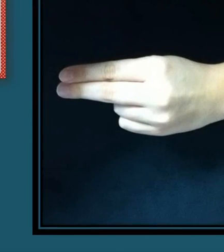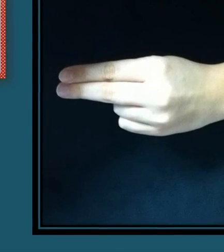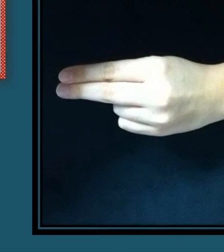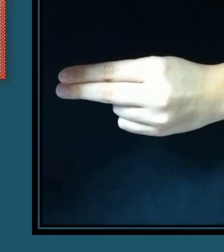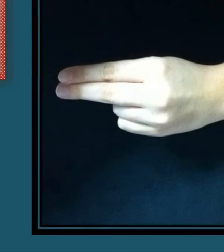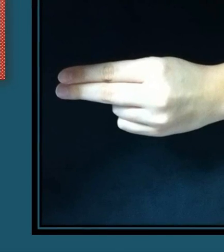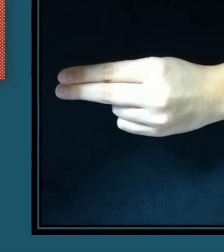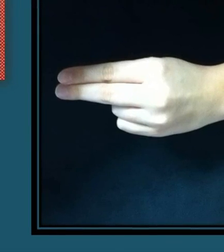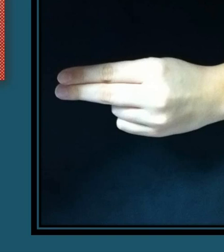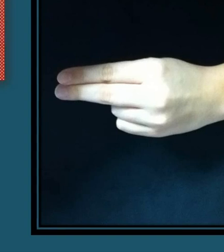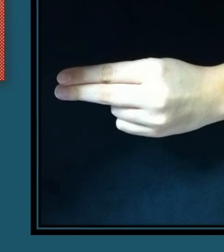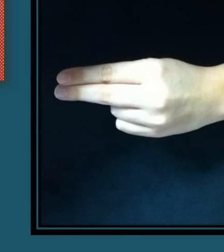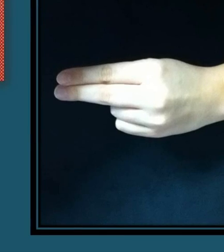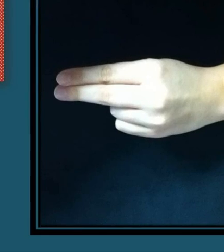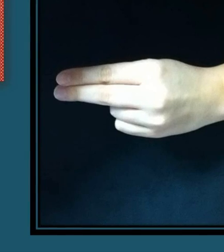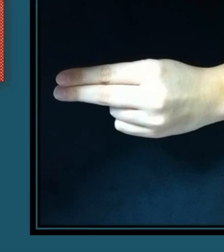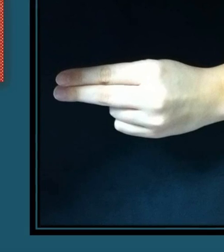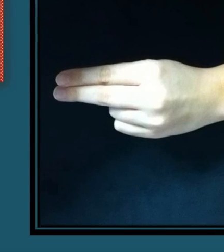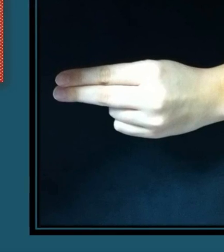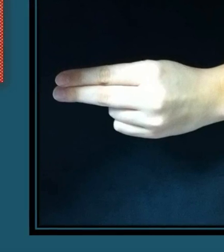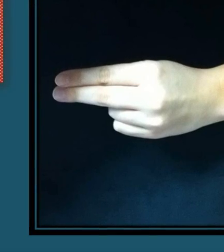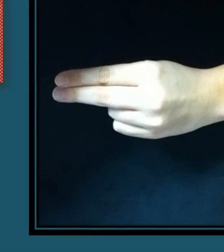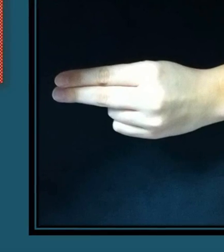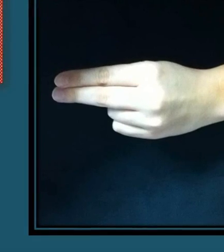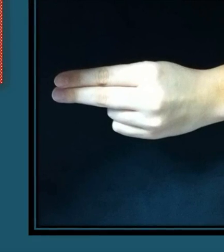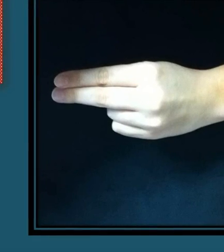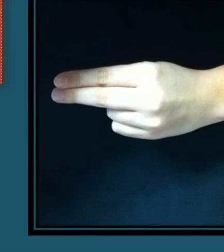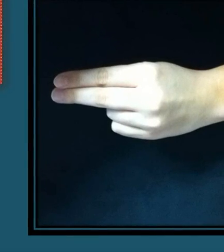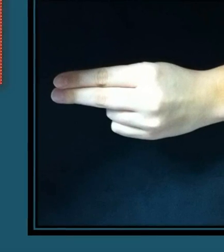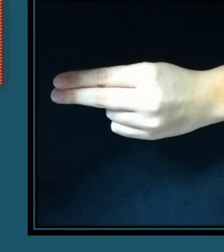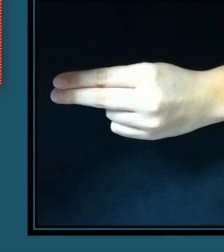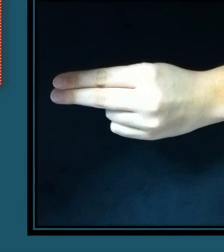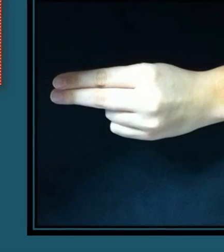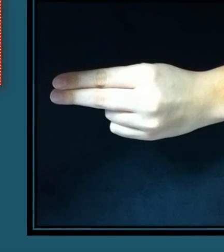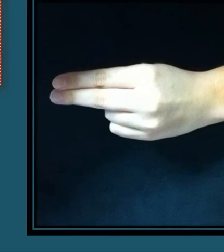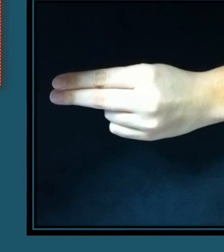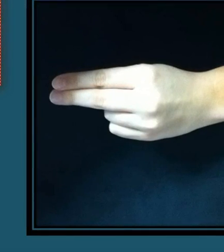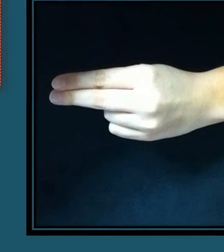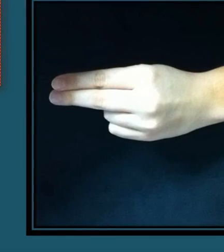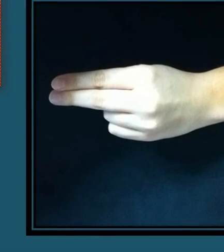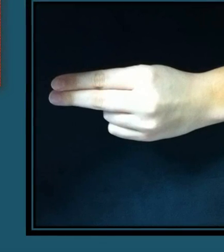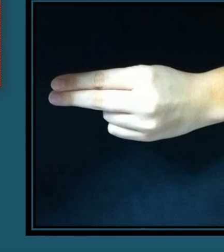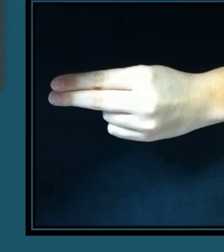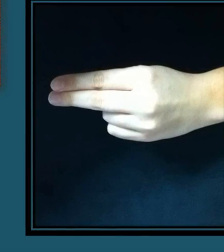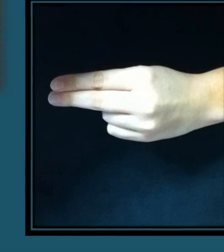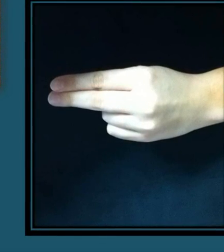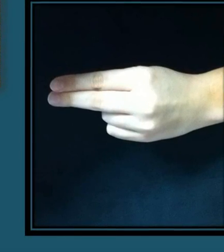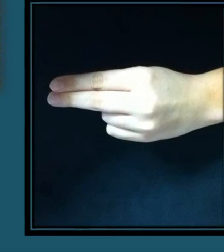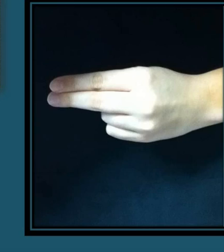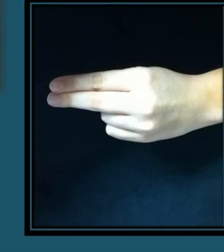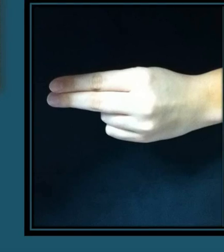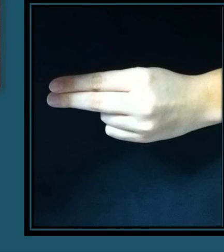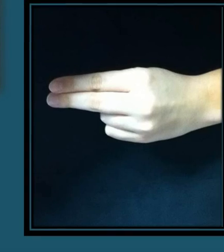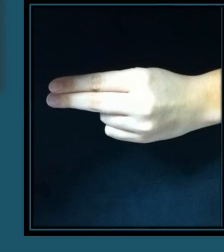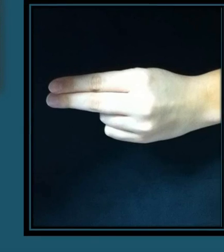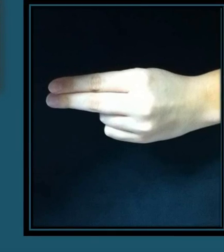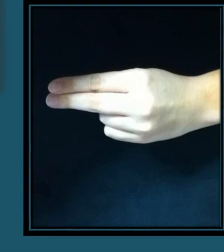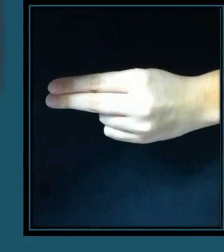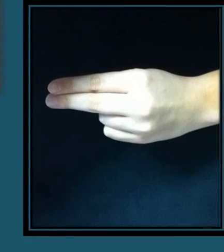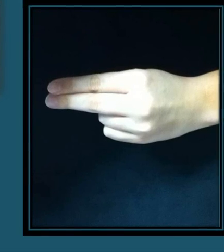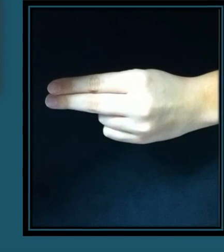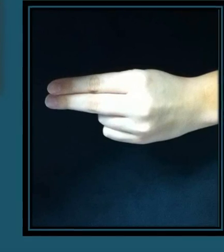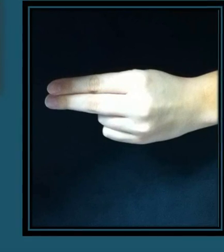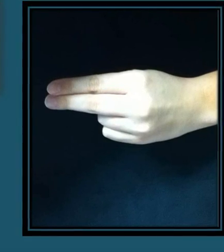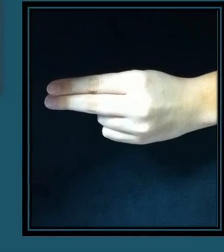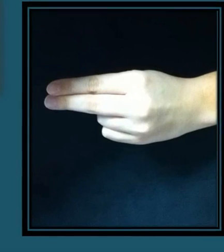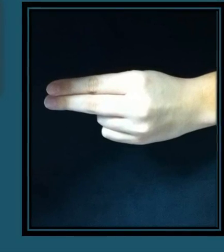palm. Next, extend your index and middle finger as if you were directing someone to perform a specific action. It